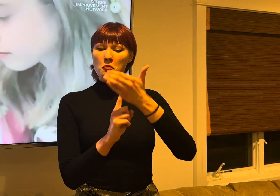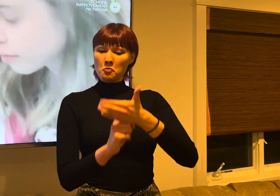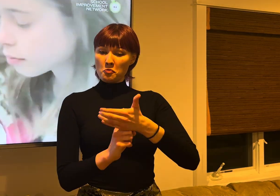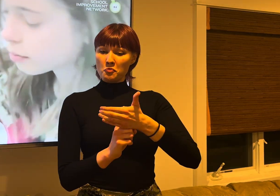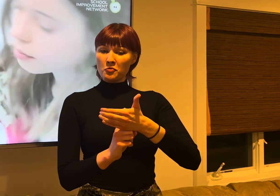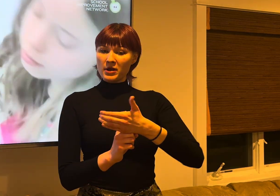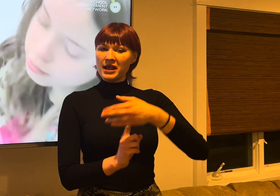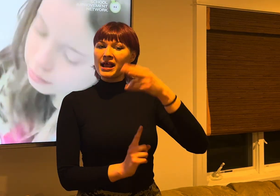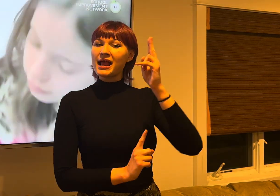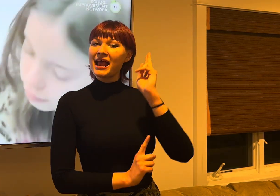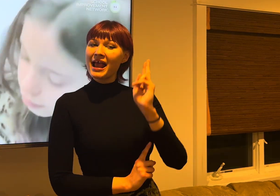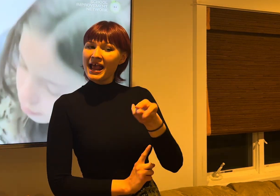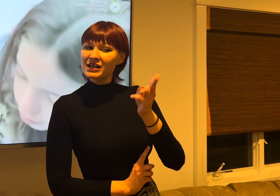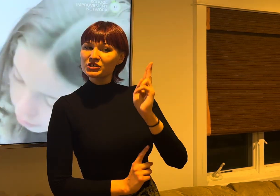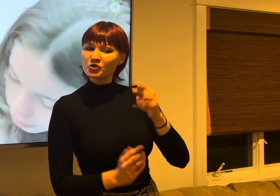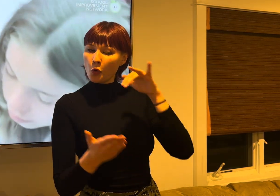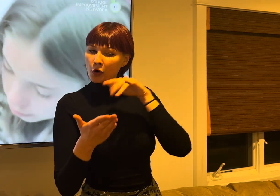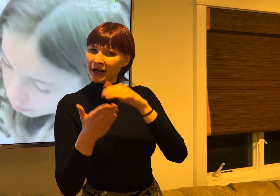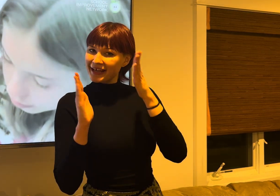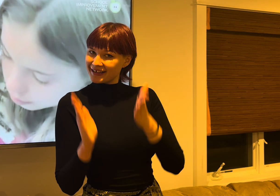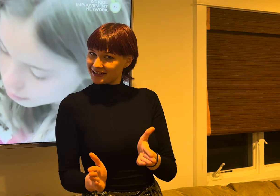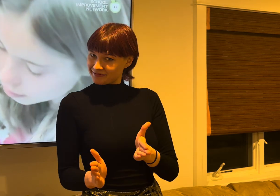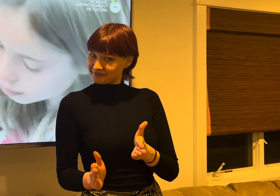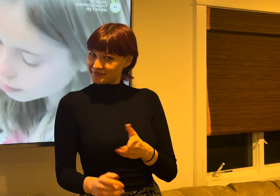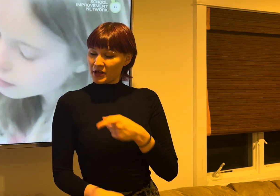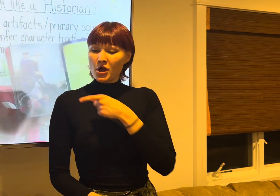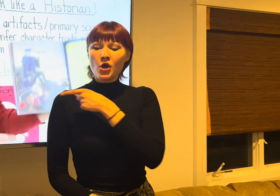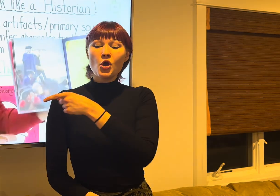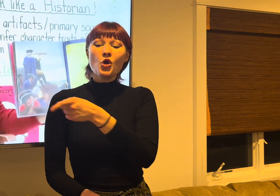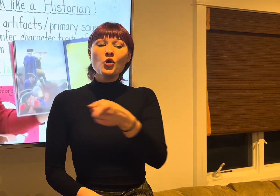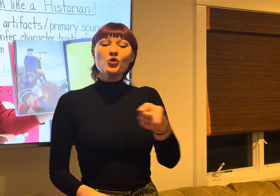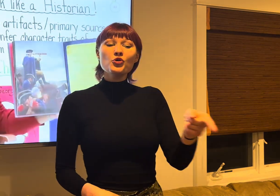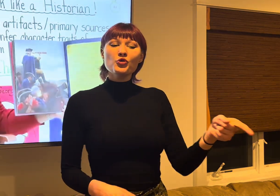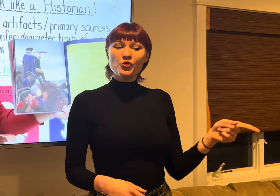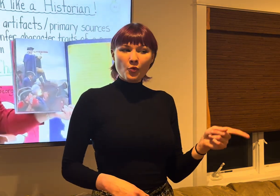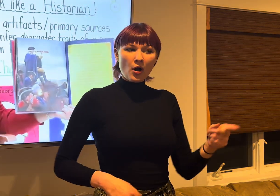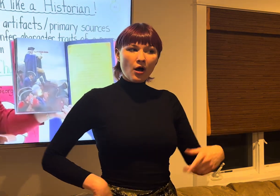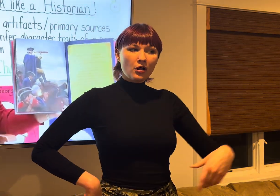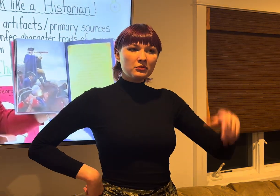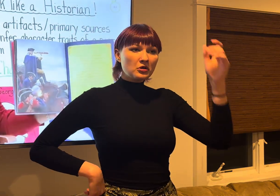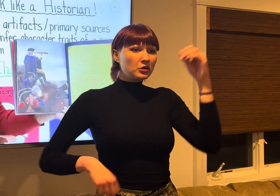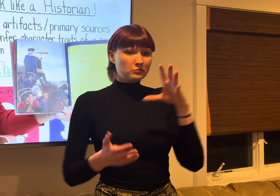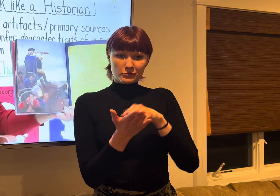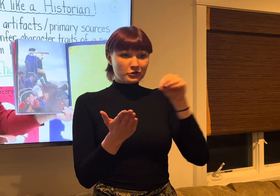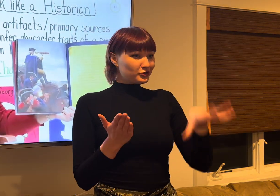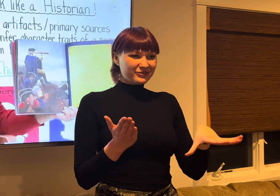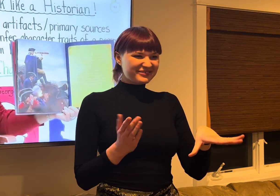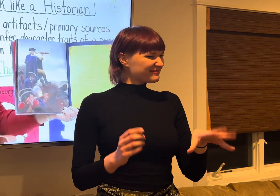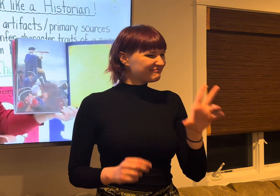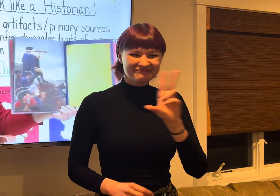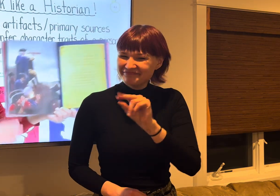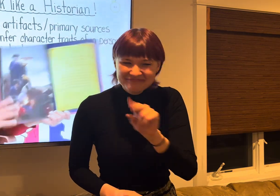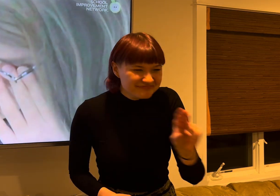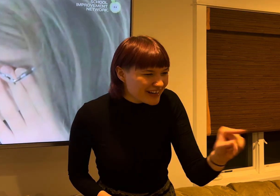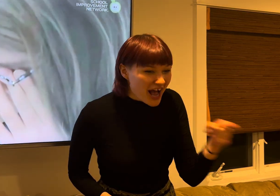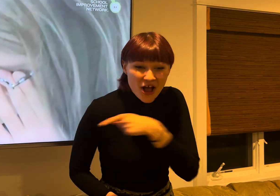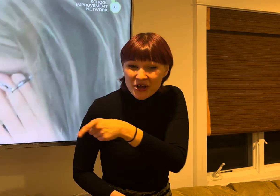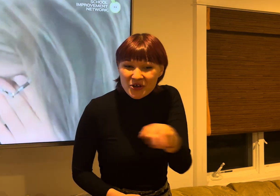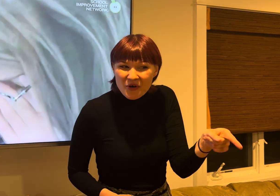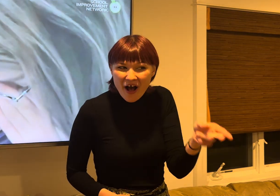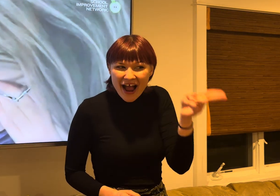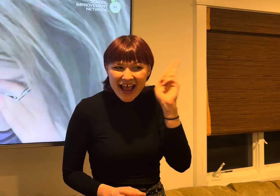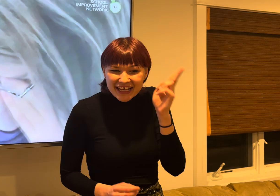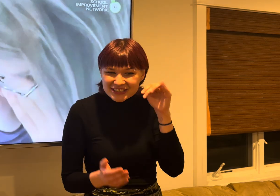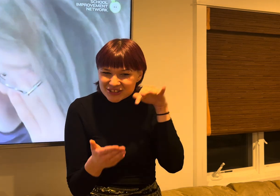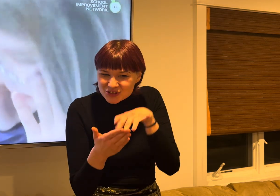a historian. You have to act like a historian. You have to role play being a historian. Okay? And